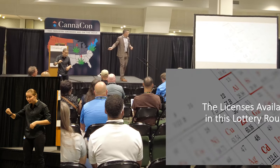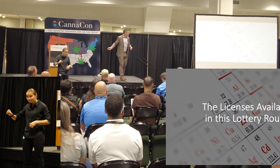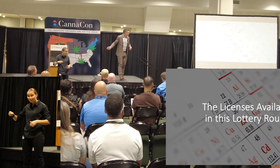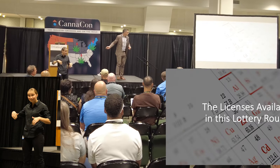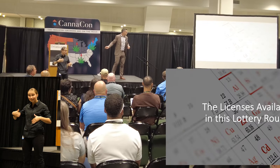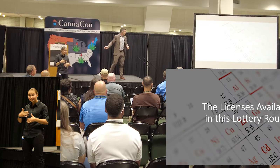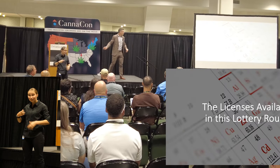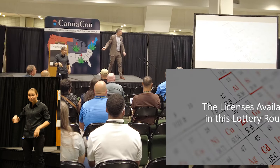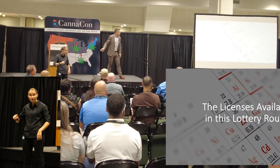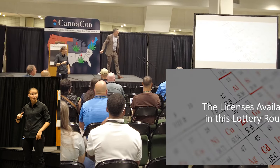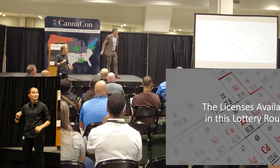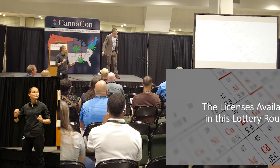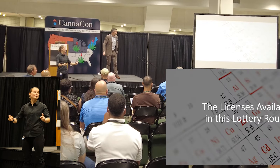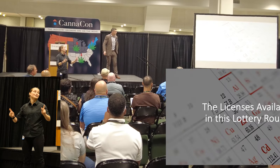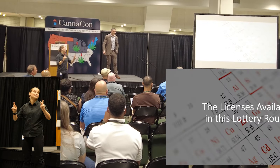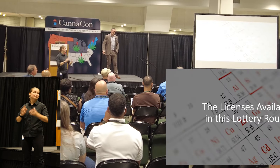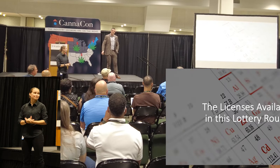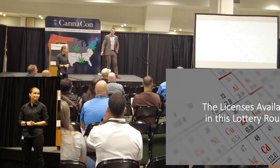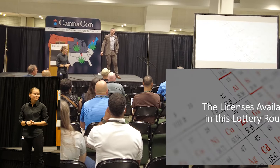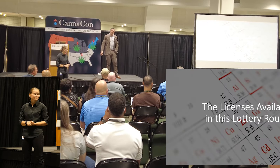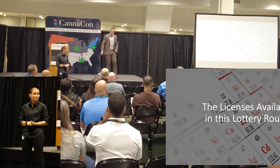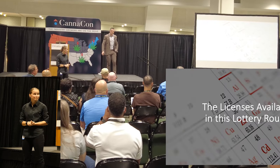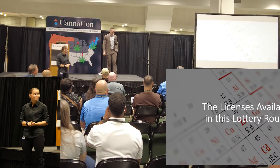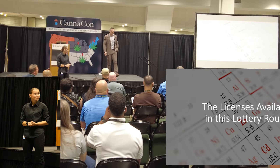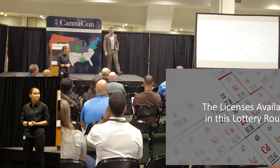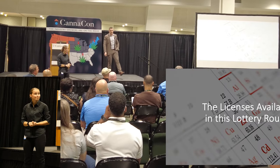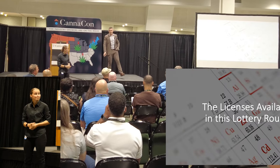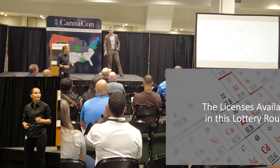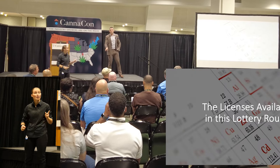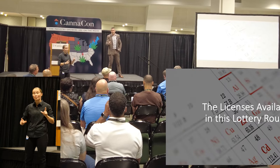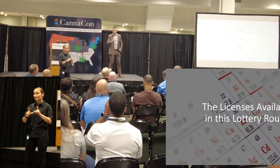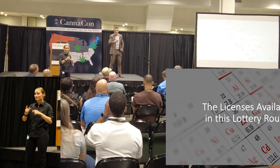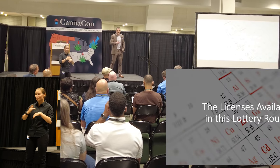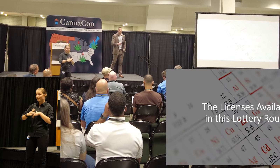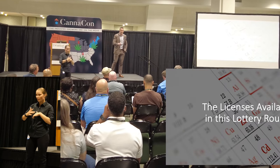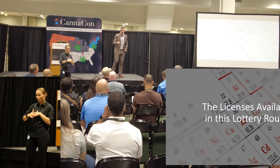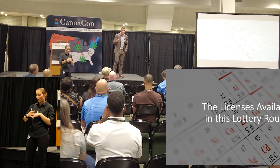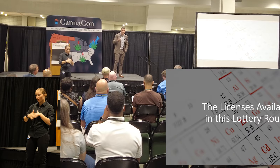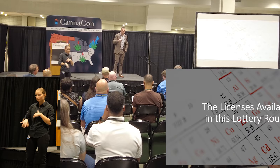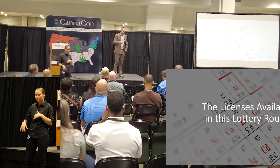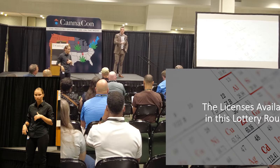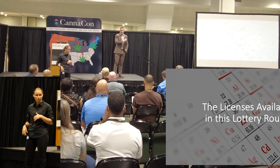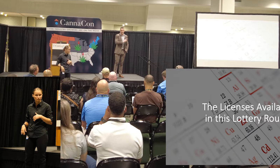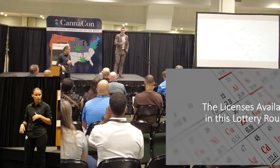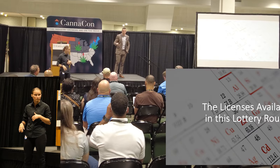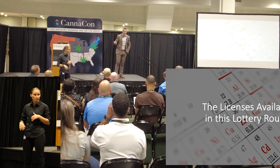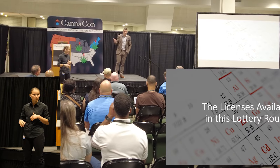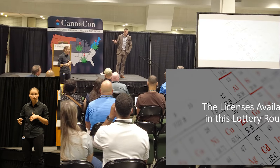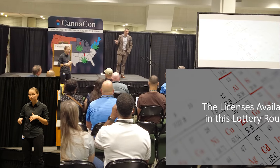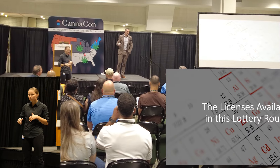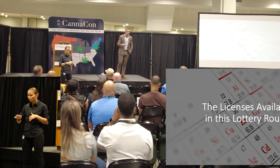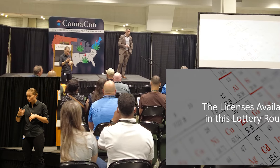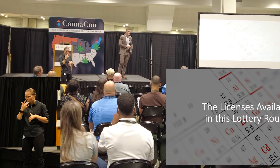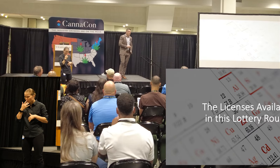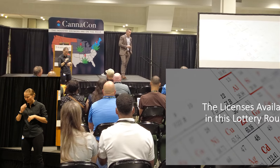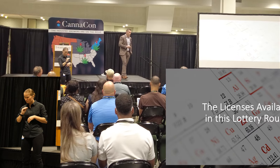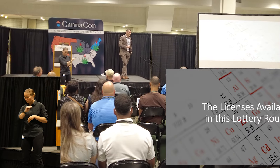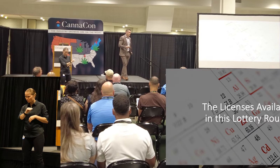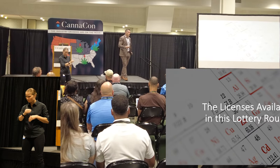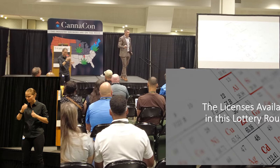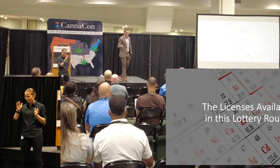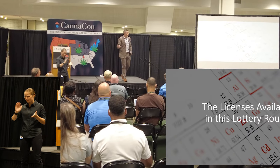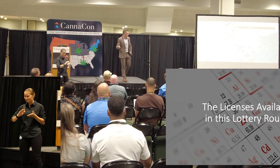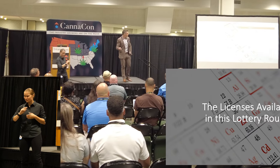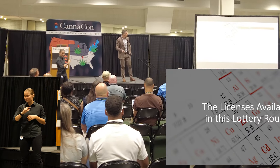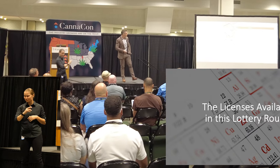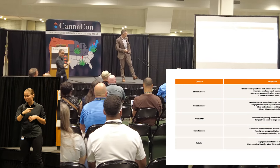There it is. All right, the licenses available in this lottery round. Now, everyone here who is nodding their heads about 280E, you probably have a very strong understanding about what's available in this